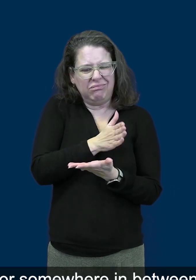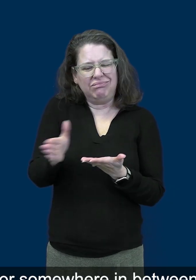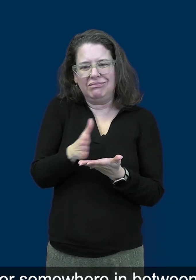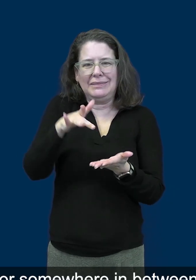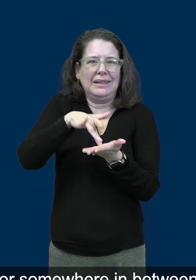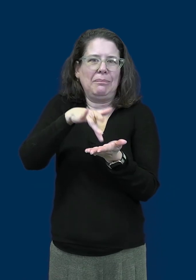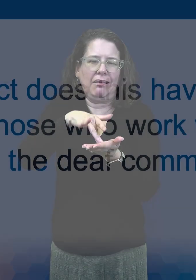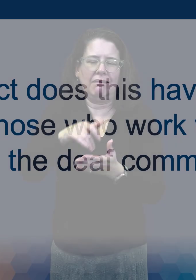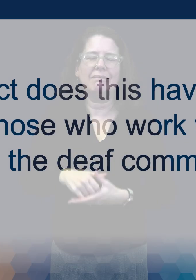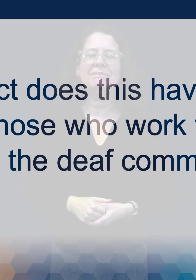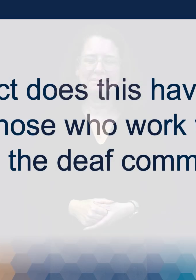between.